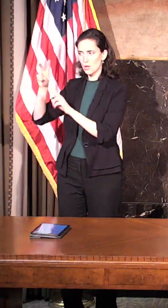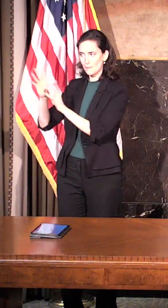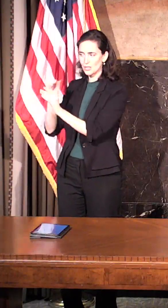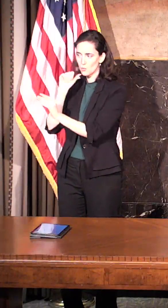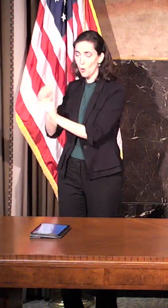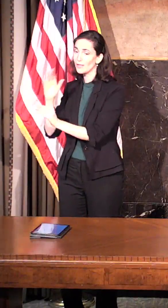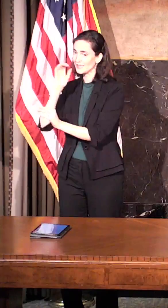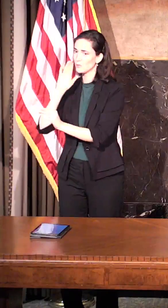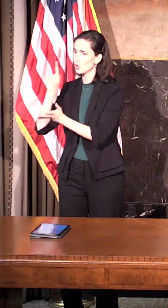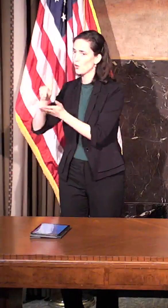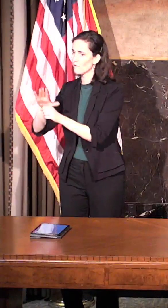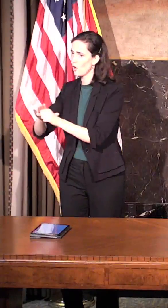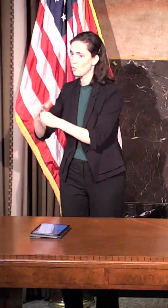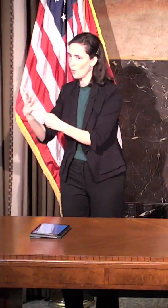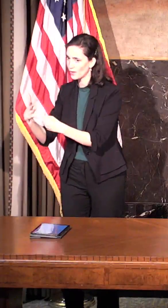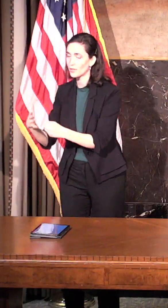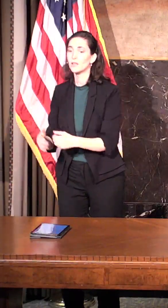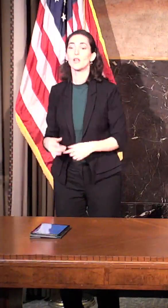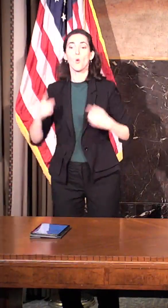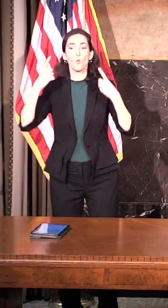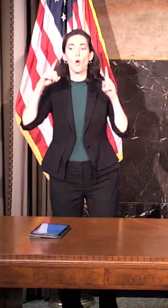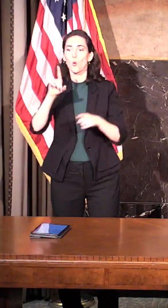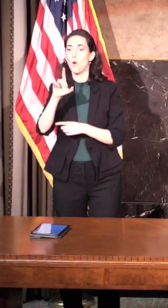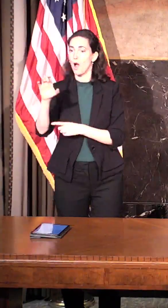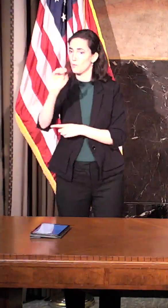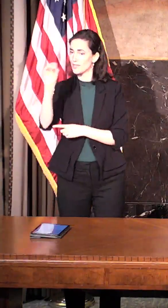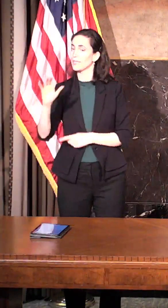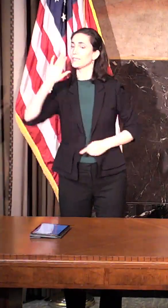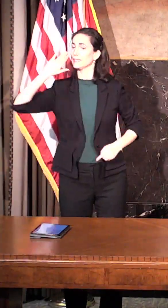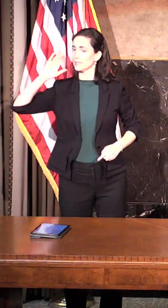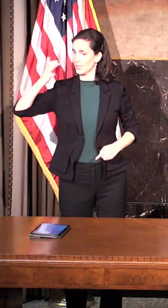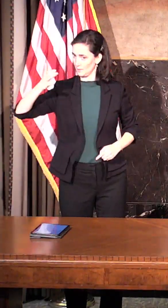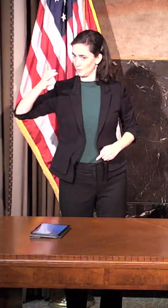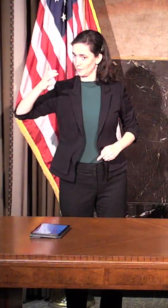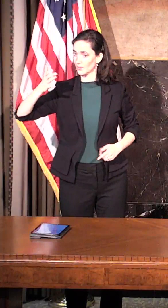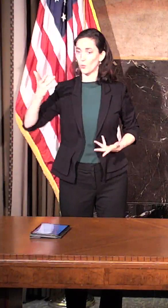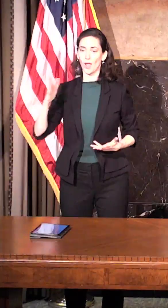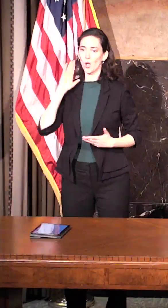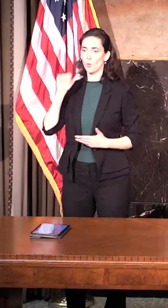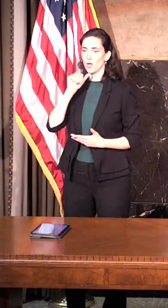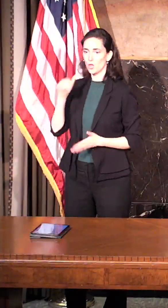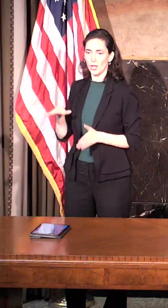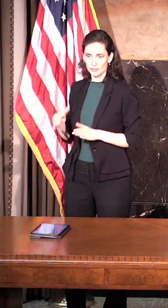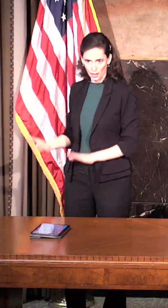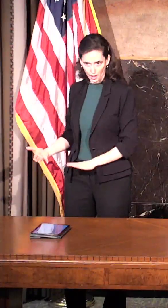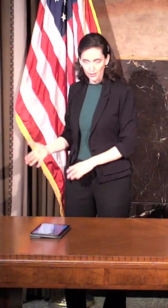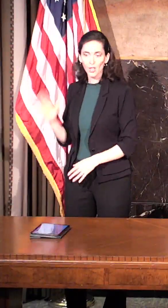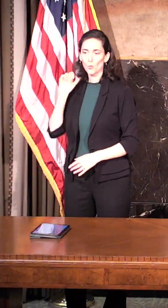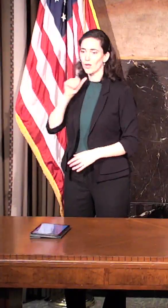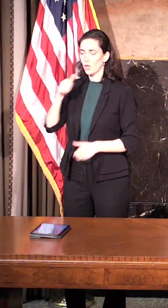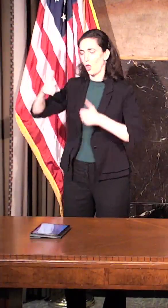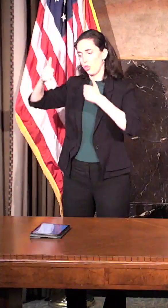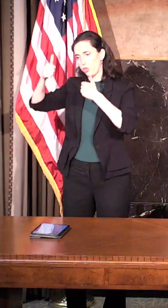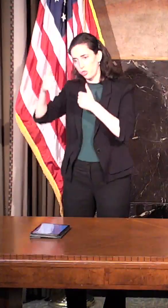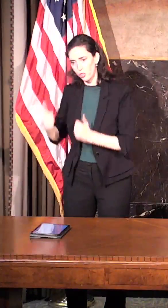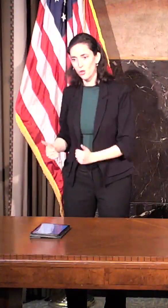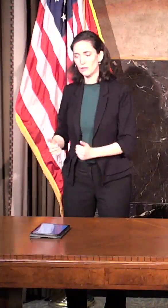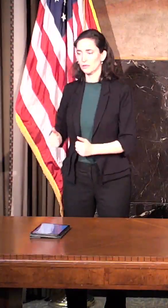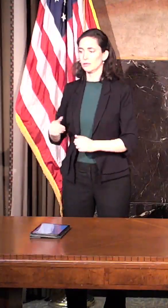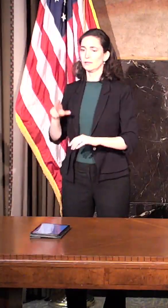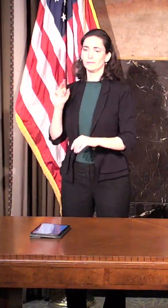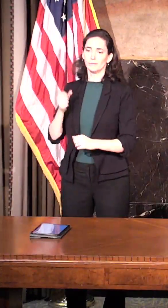is 100% efficacious, the Johnson & Johnson vaccine, at preventing death and preventing serious illness that results in